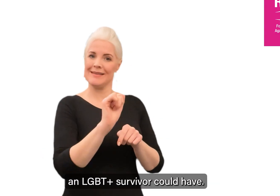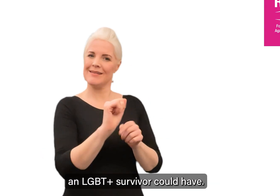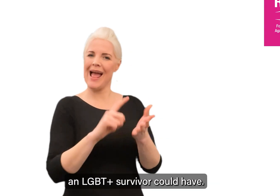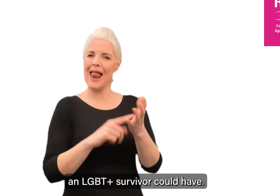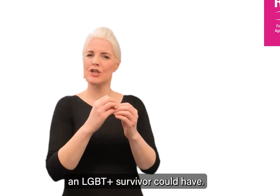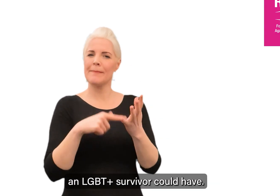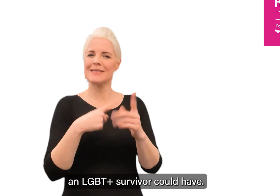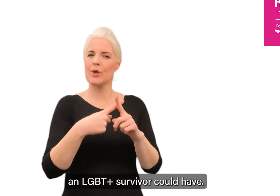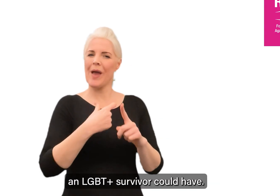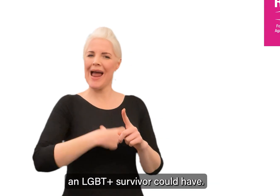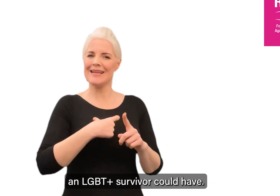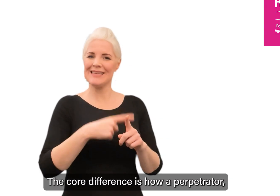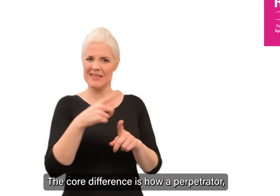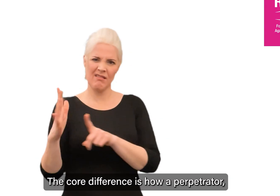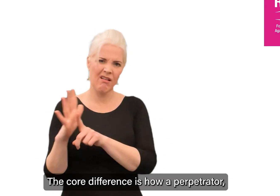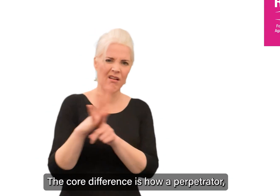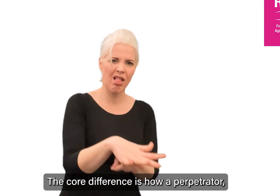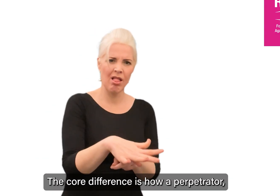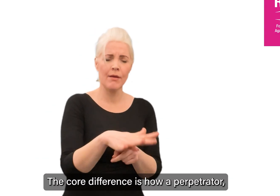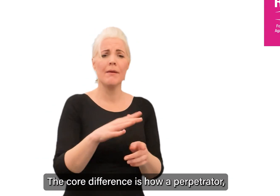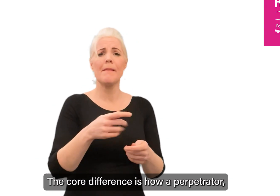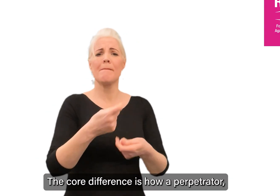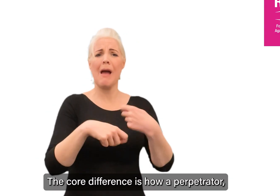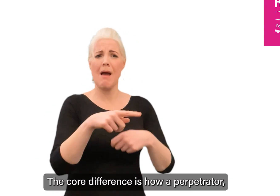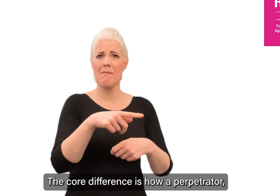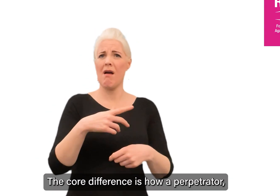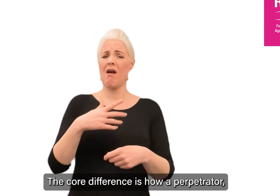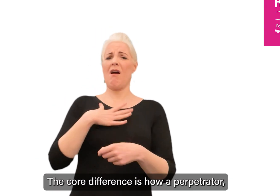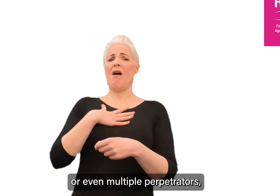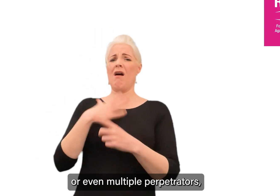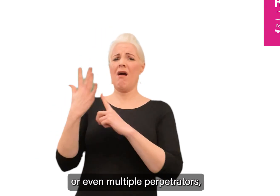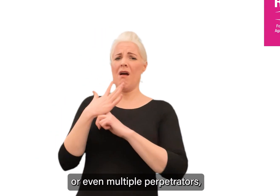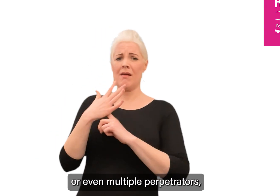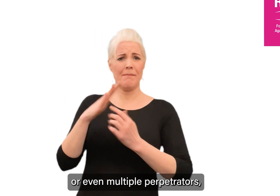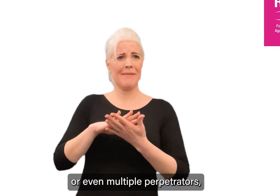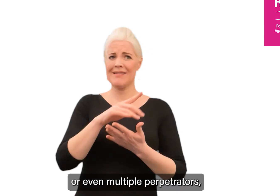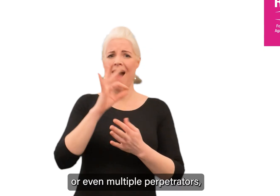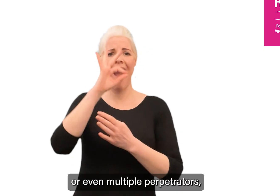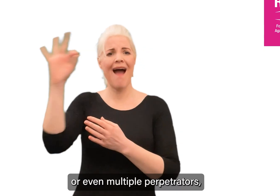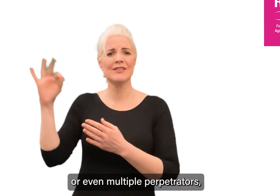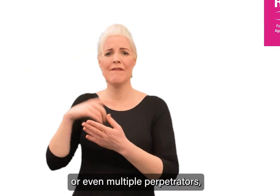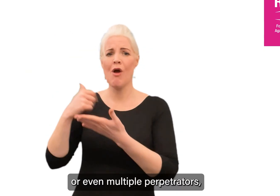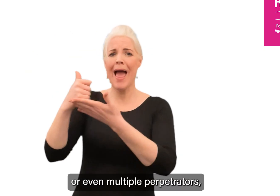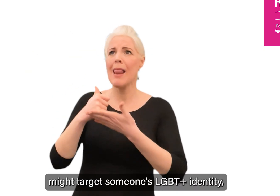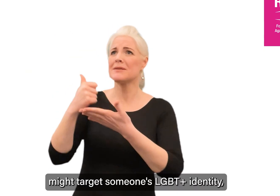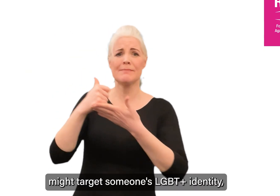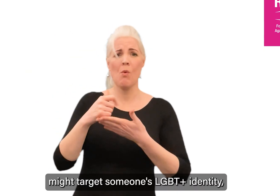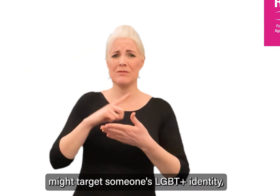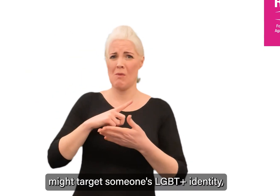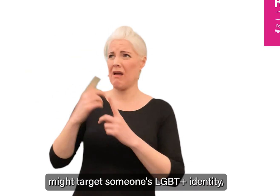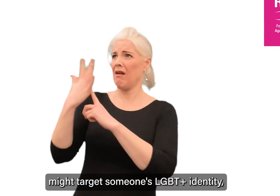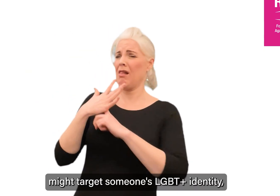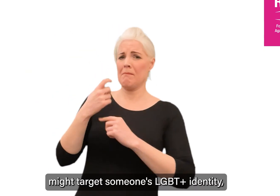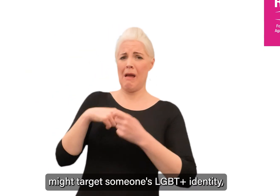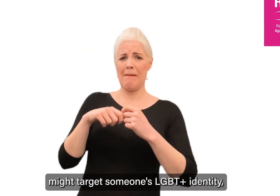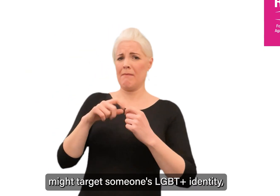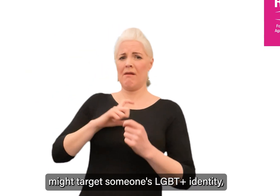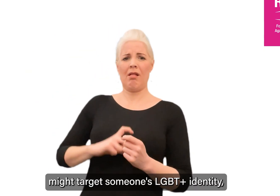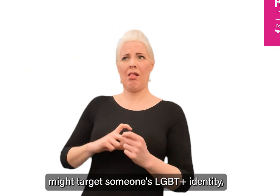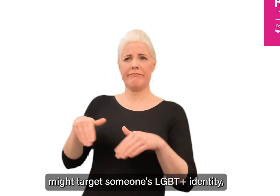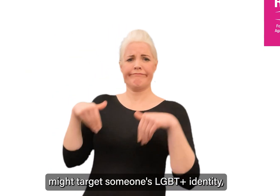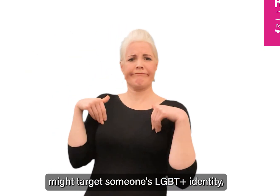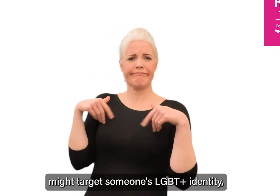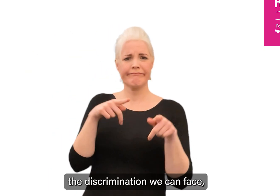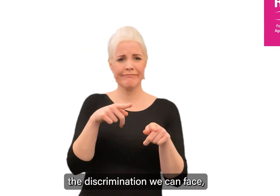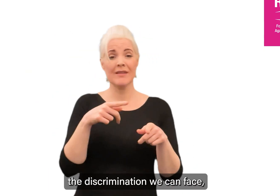LGBT plus survivor could have. The core difference is how a perpetrator or even multiple perpetrators might target someone's LGBT